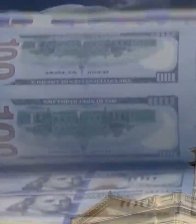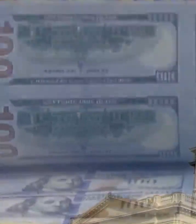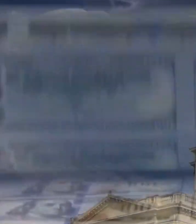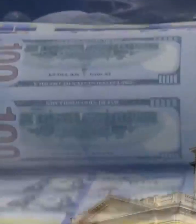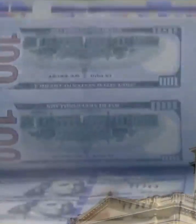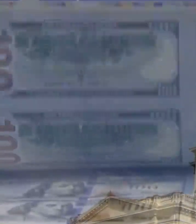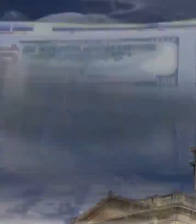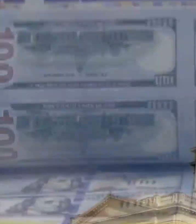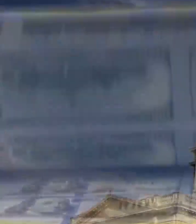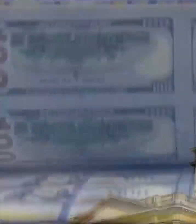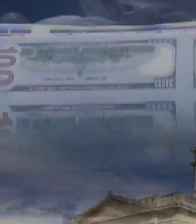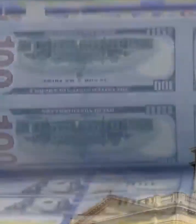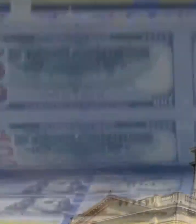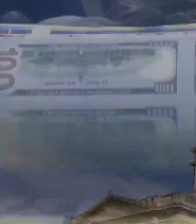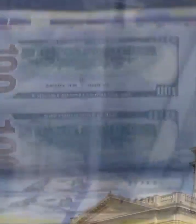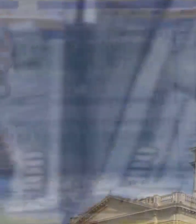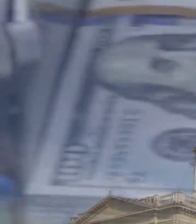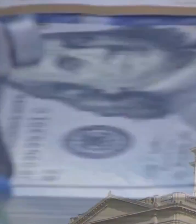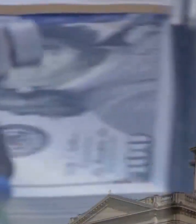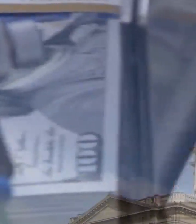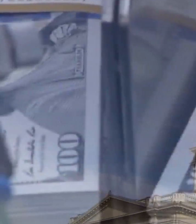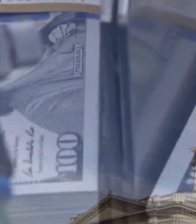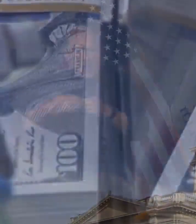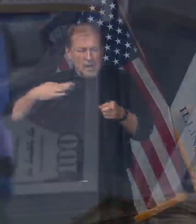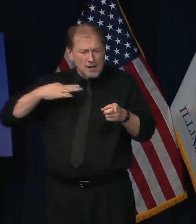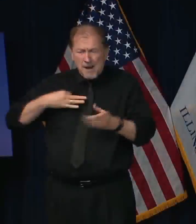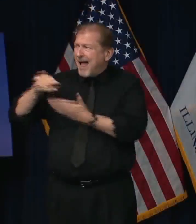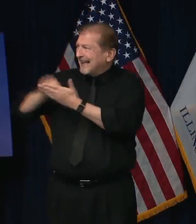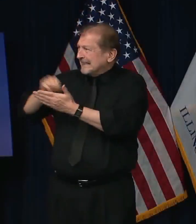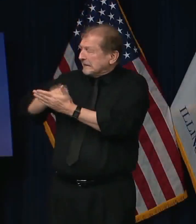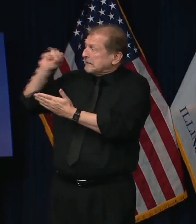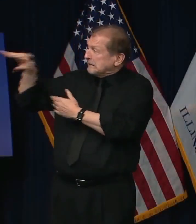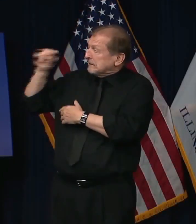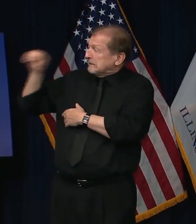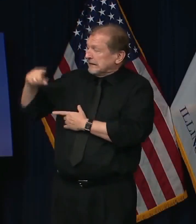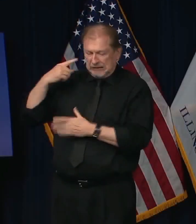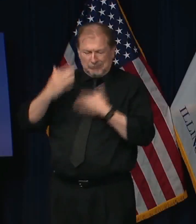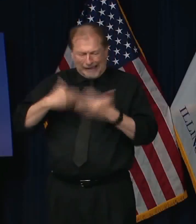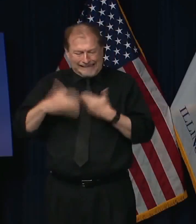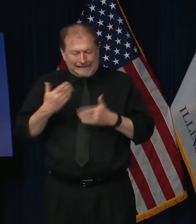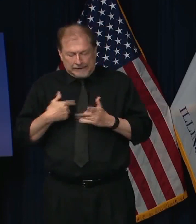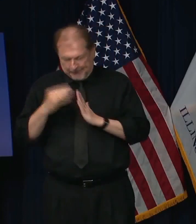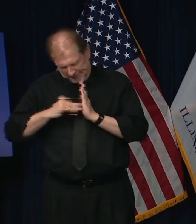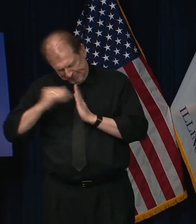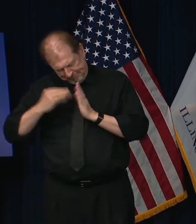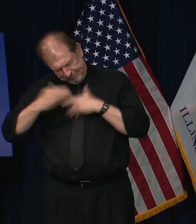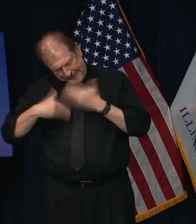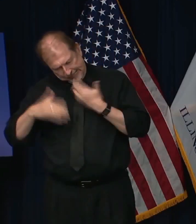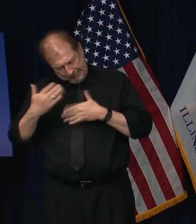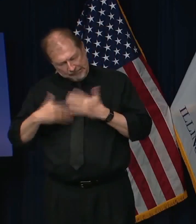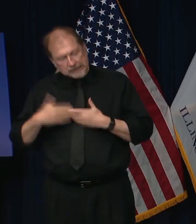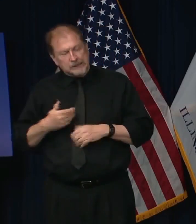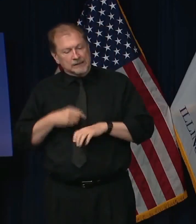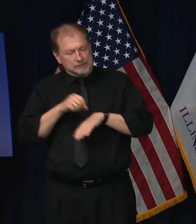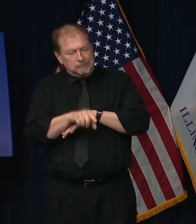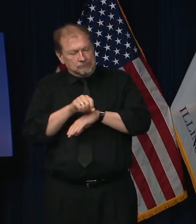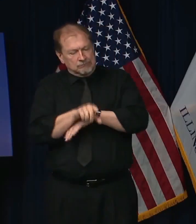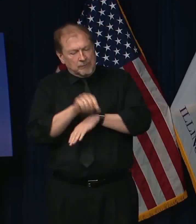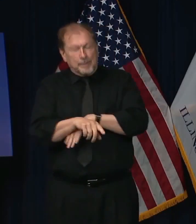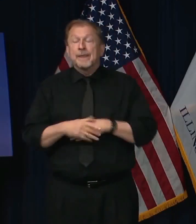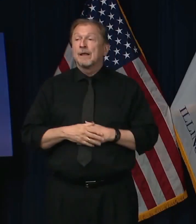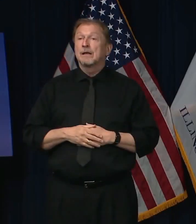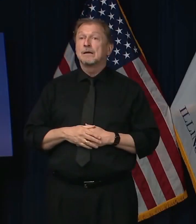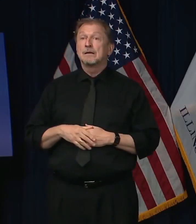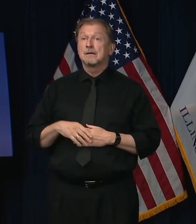expand our systems and capability to meet the increased need as quickly as possible. In many ways,